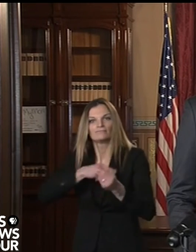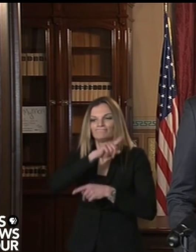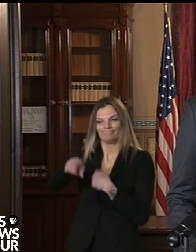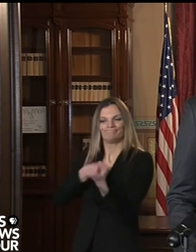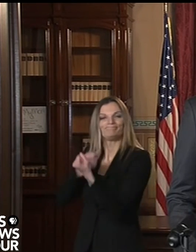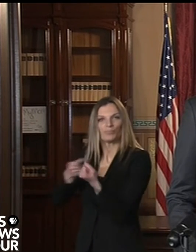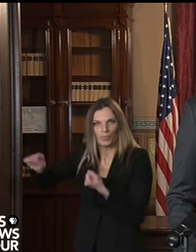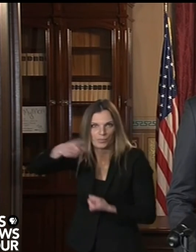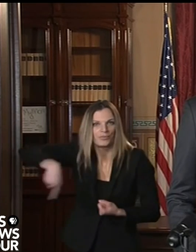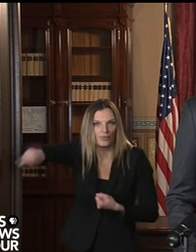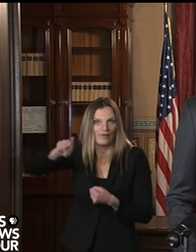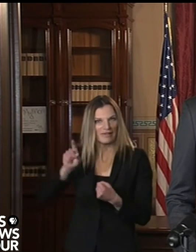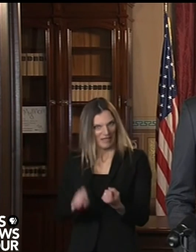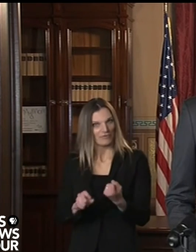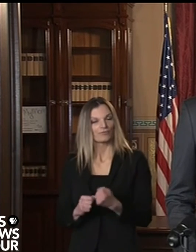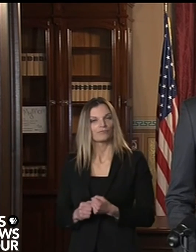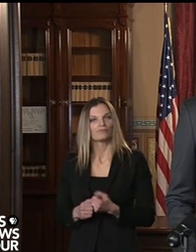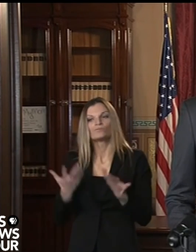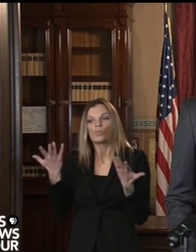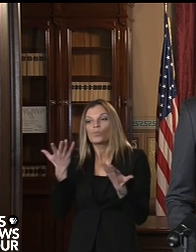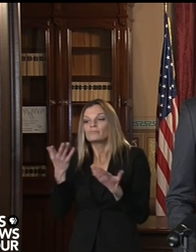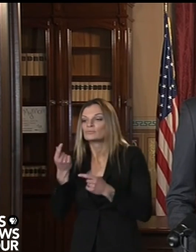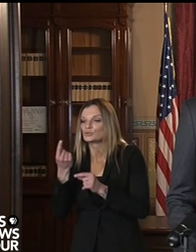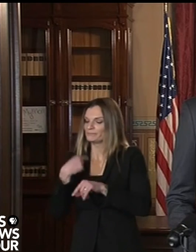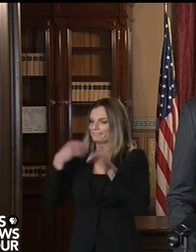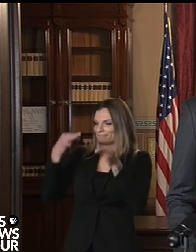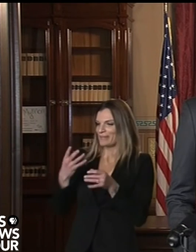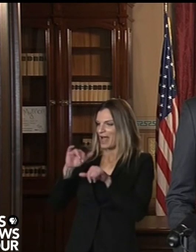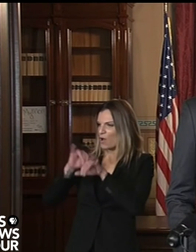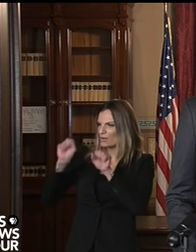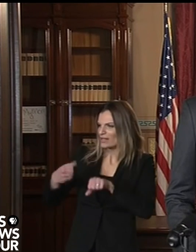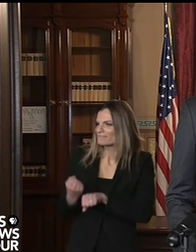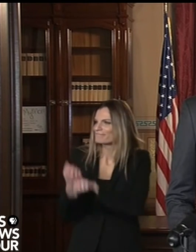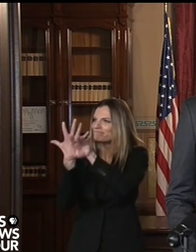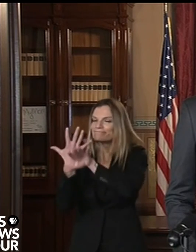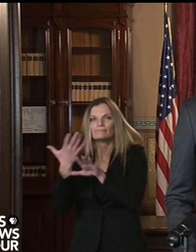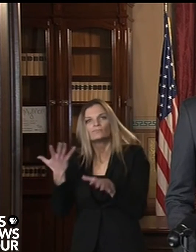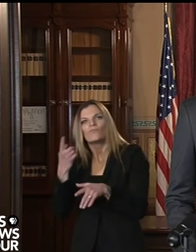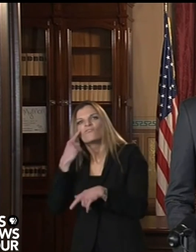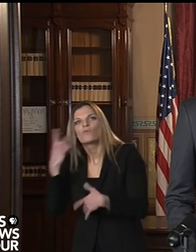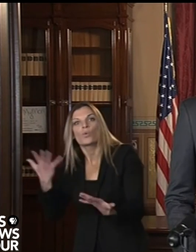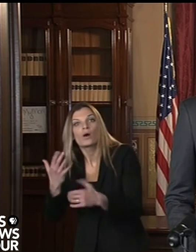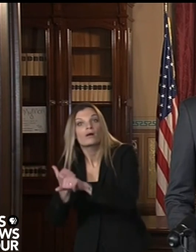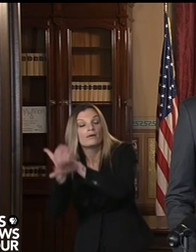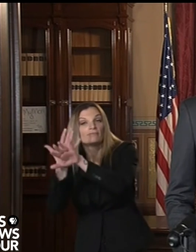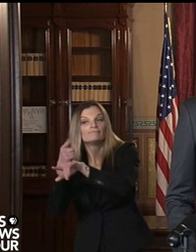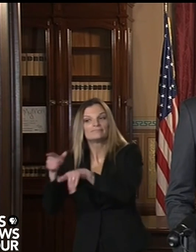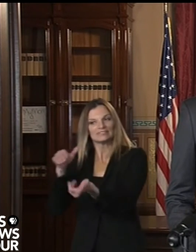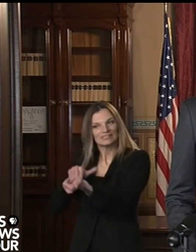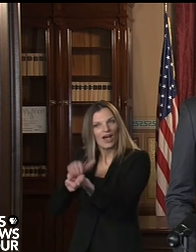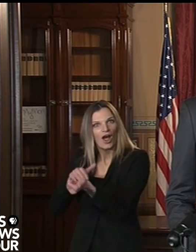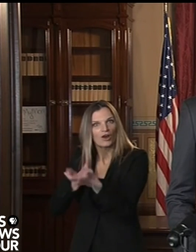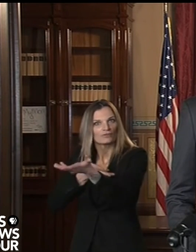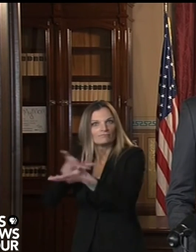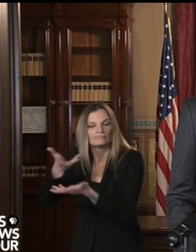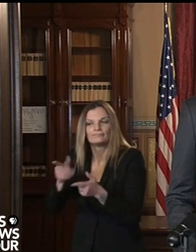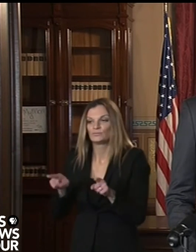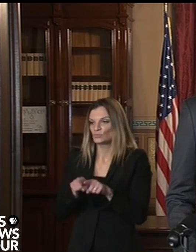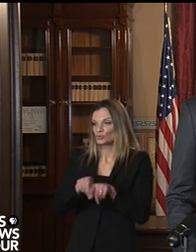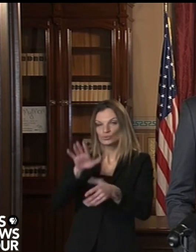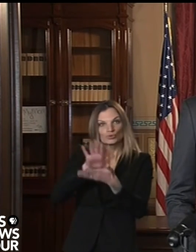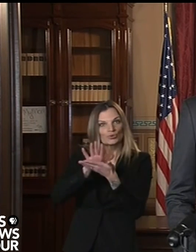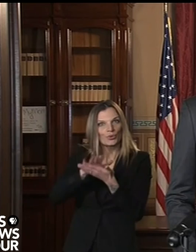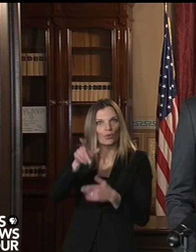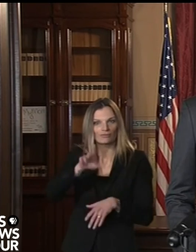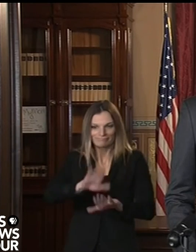digital divide to enable telehealth services and remote learning. We launched a Get Covered campaign that makes a coordinated